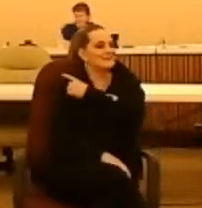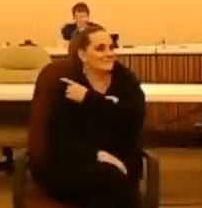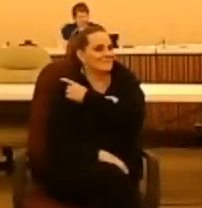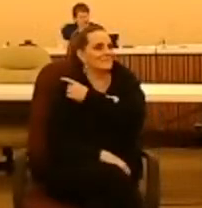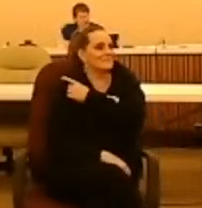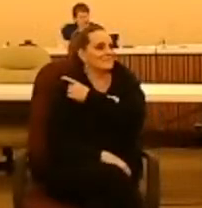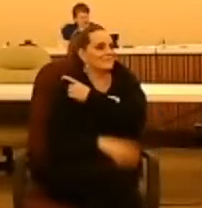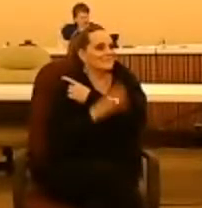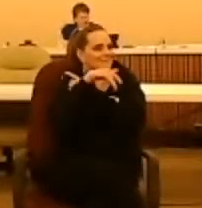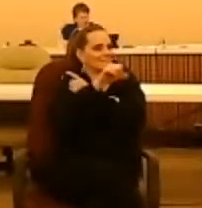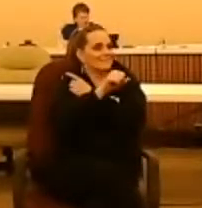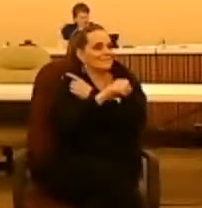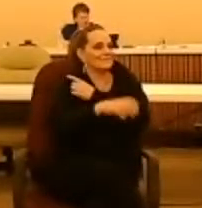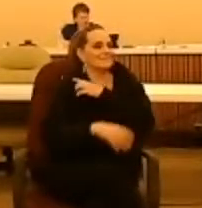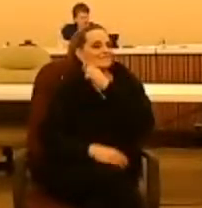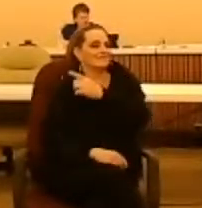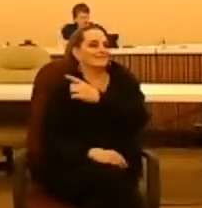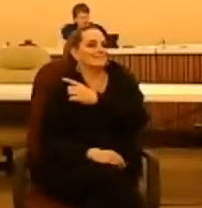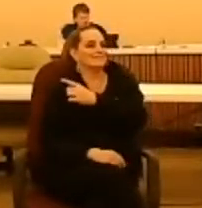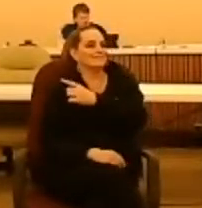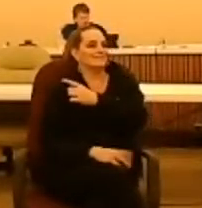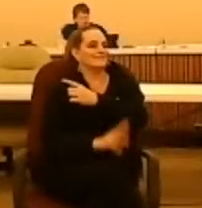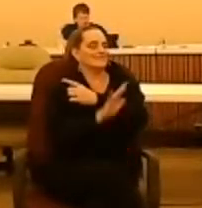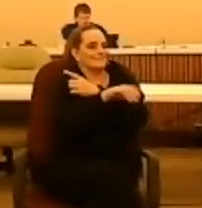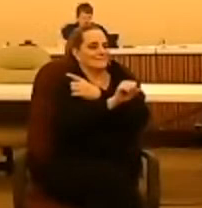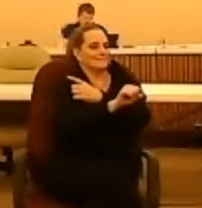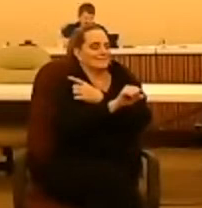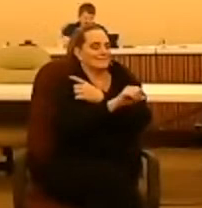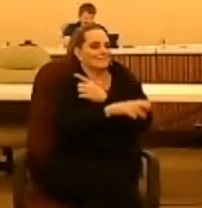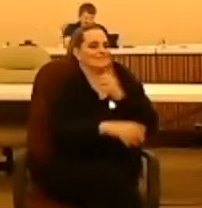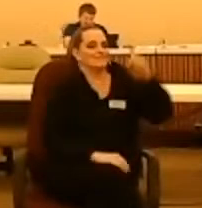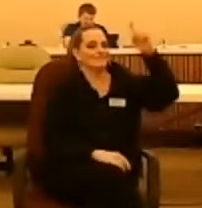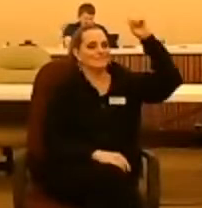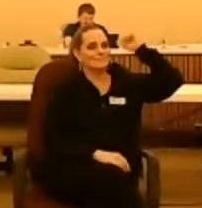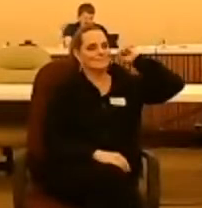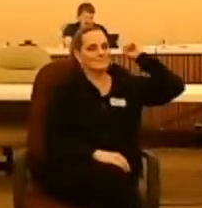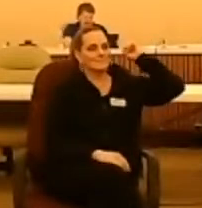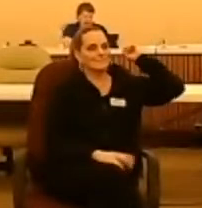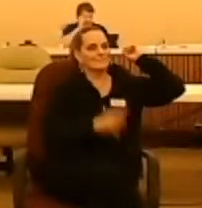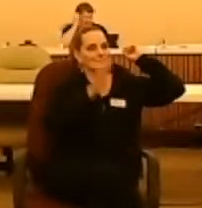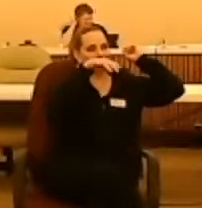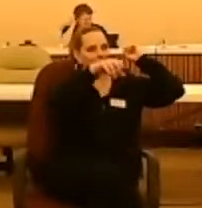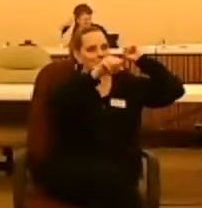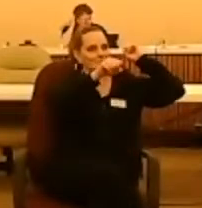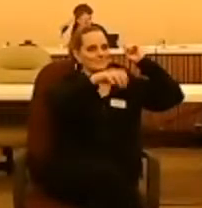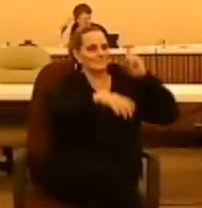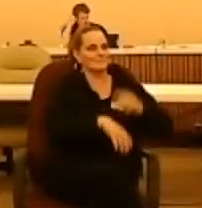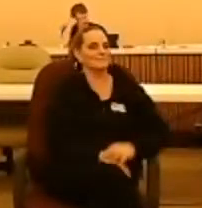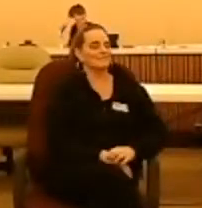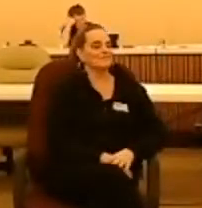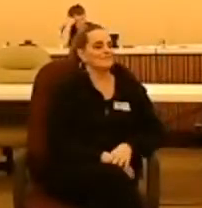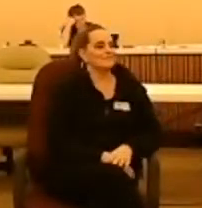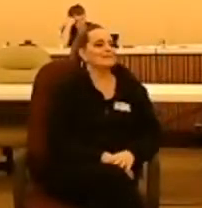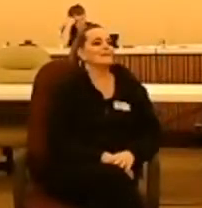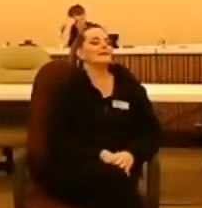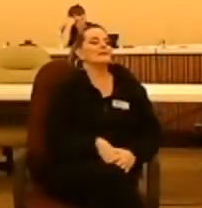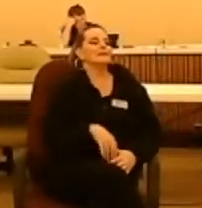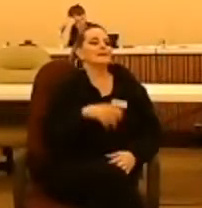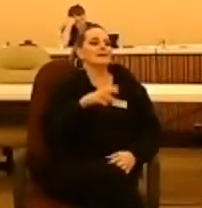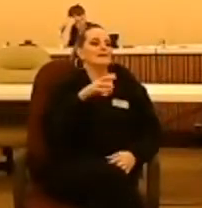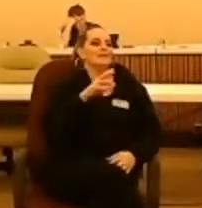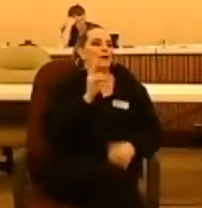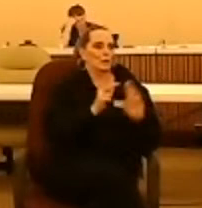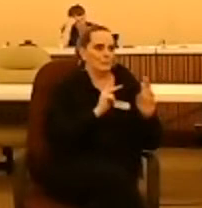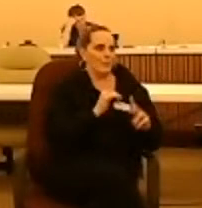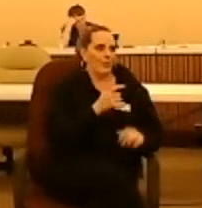Aye. Councilmember Bolsner, Aye. Supervisor Schultz. Aye. Mr. Supervisor, fellow